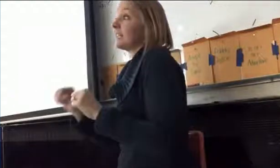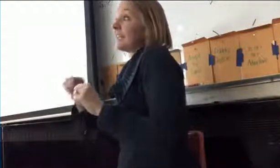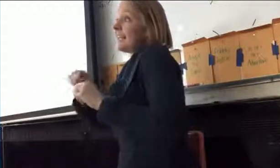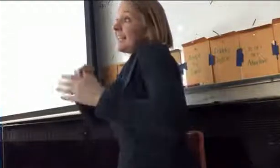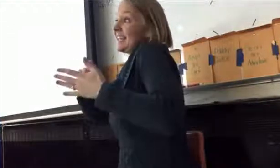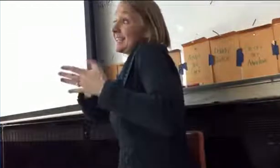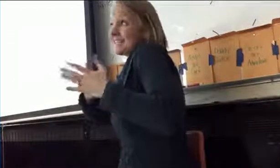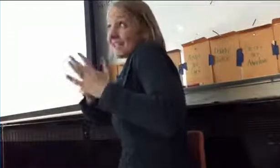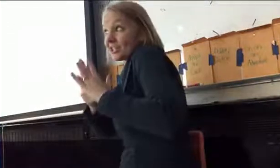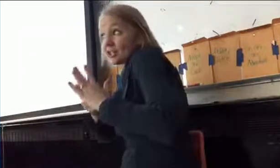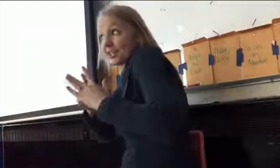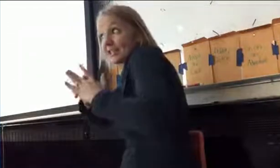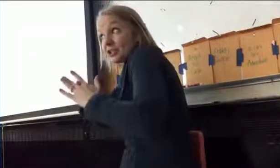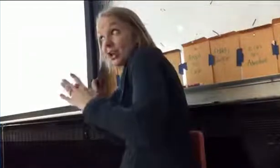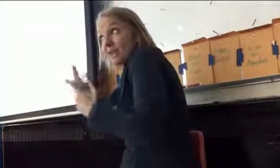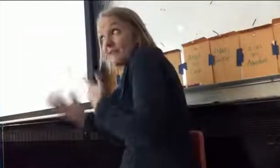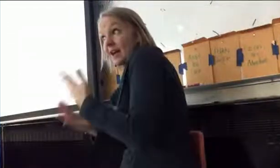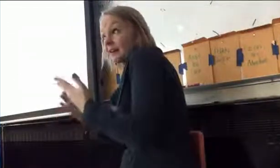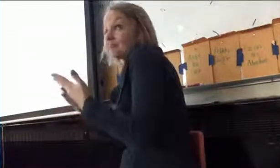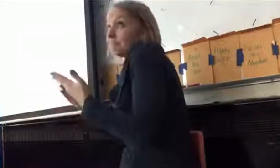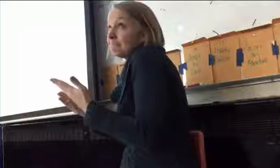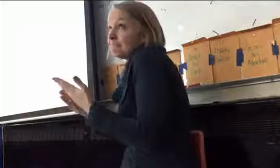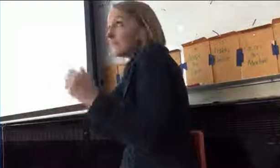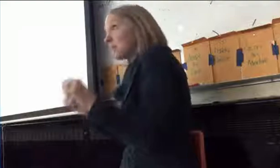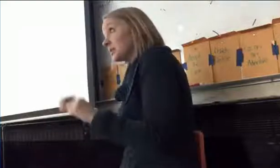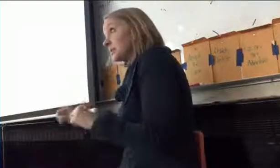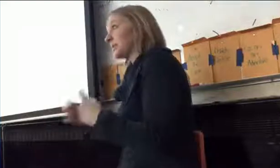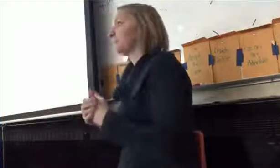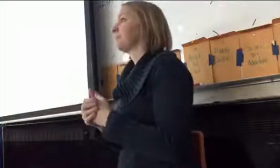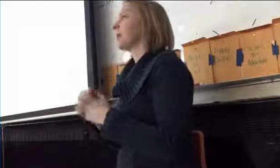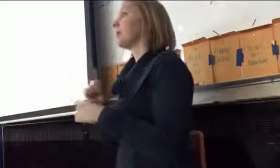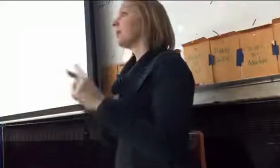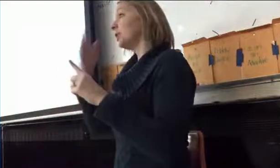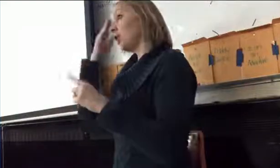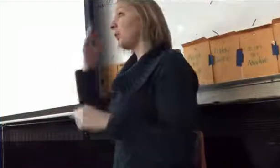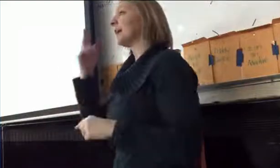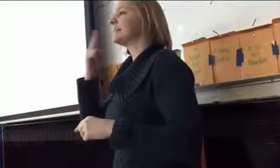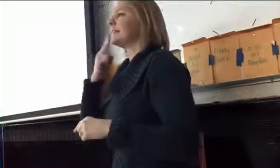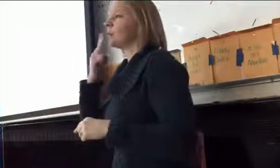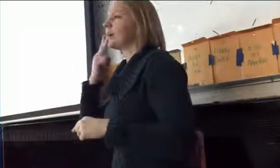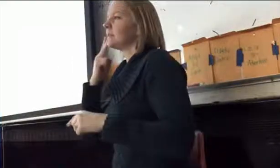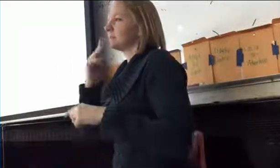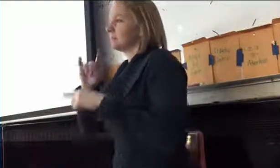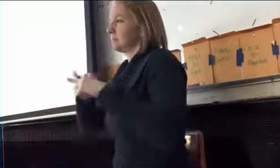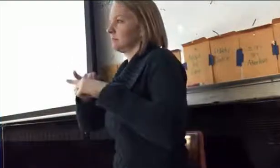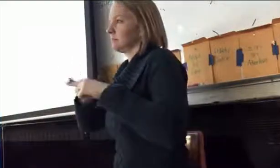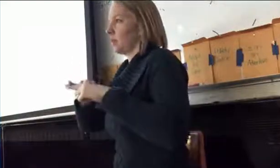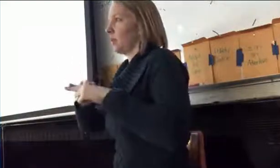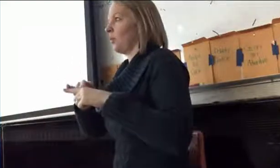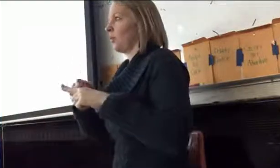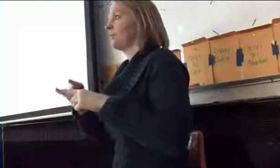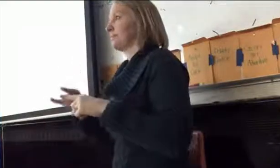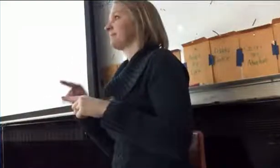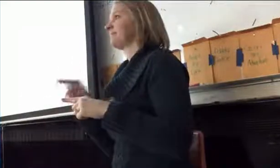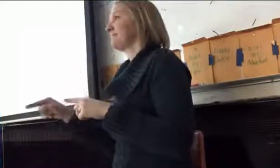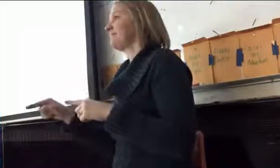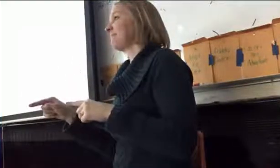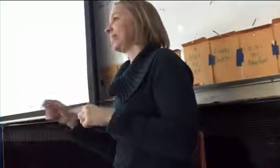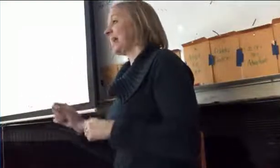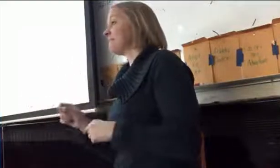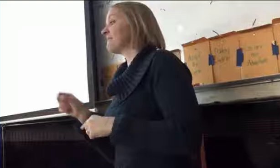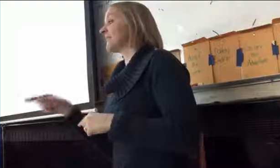it? Possibly. What we do know, though, is that a cigarette was lit, flicked